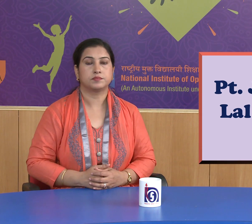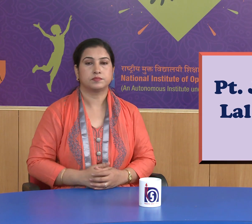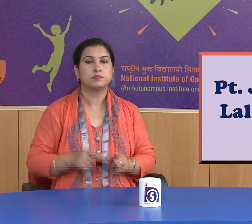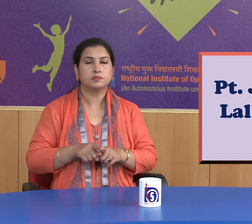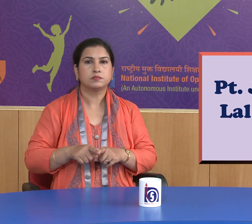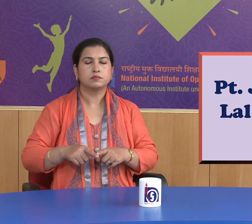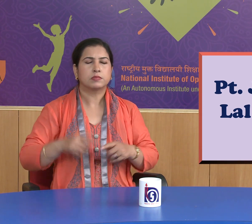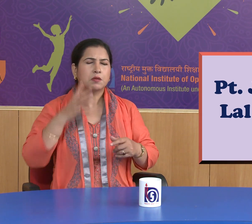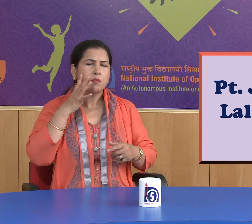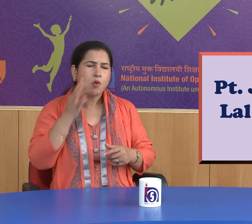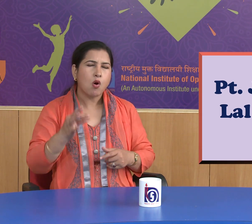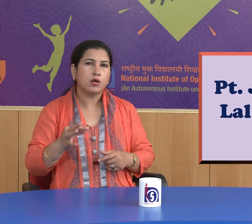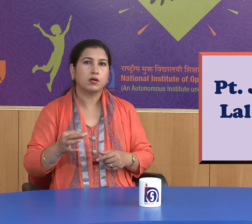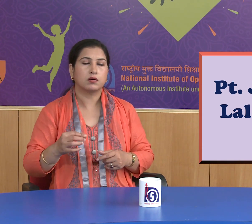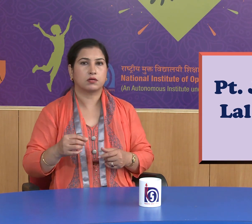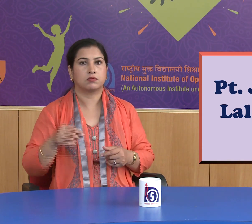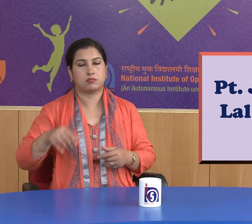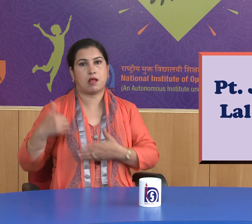played a very important role